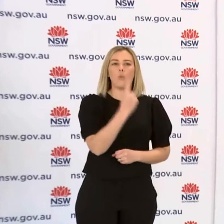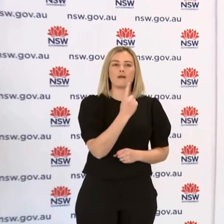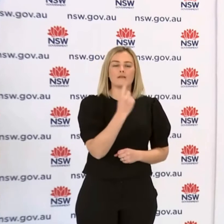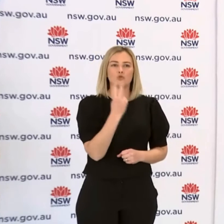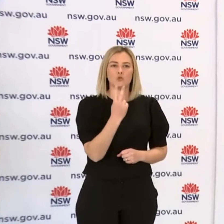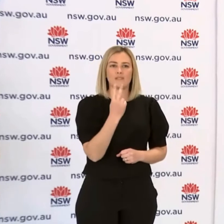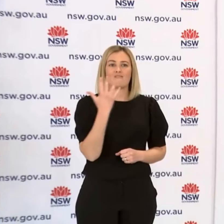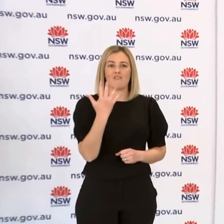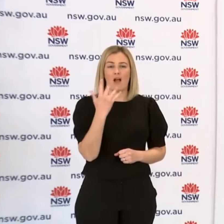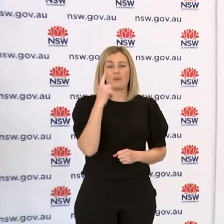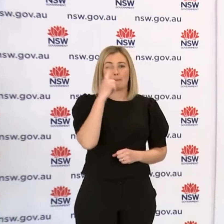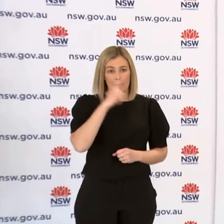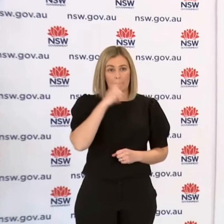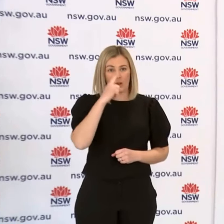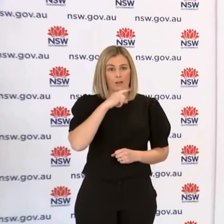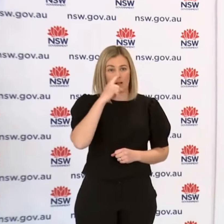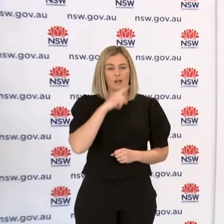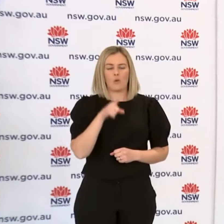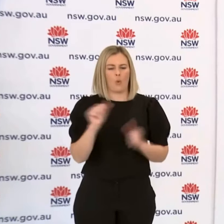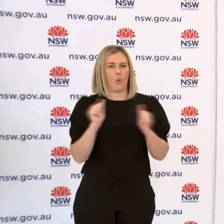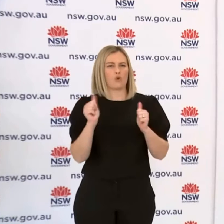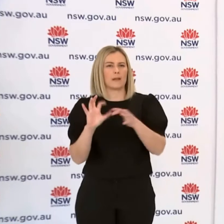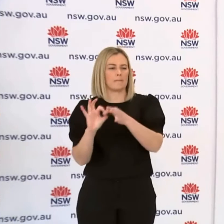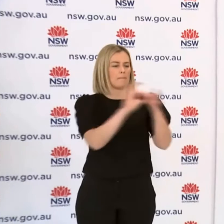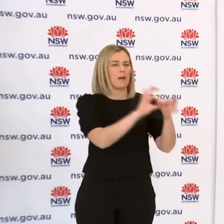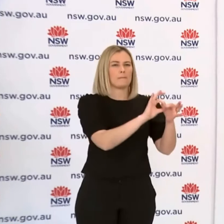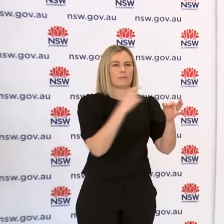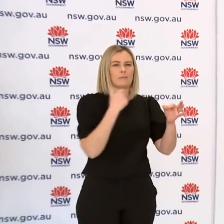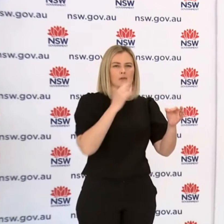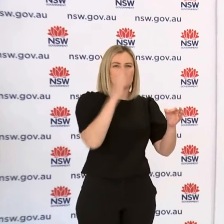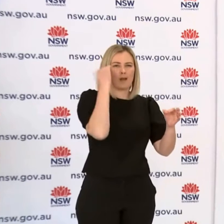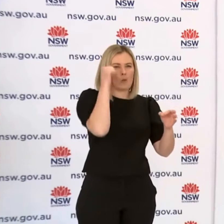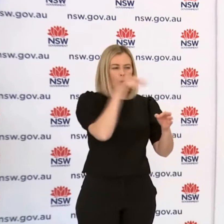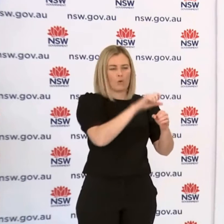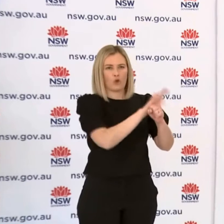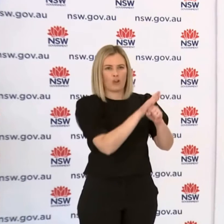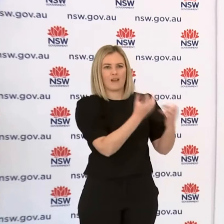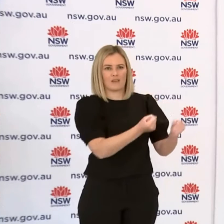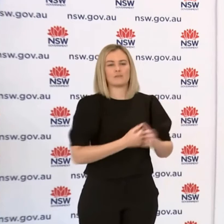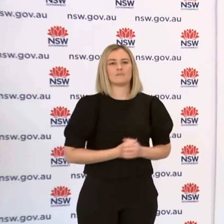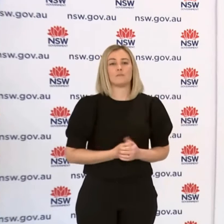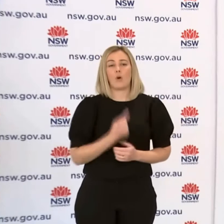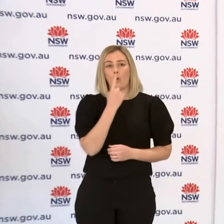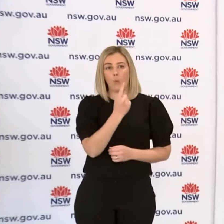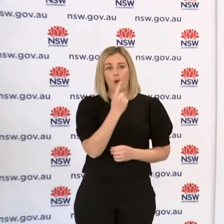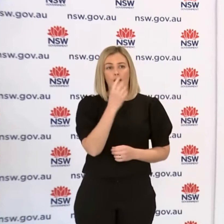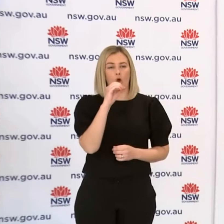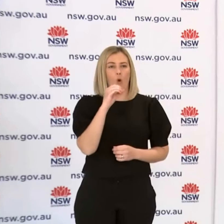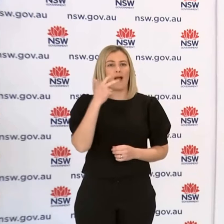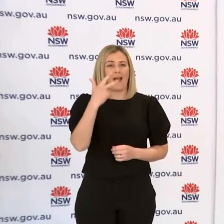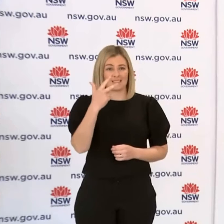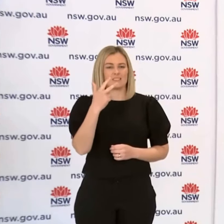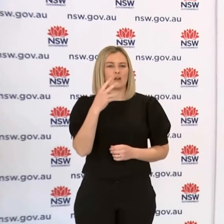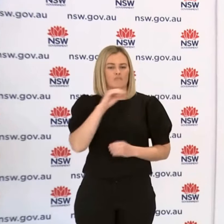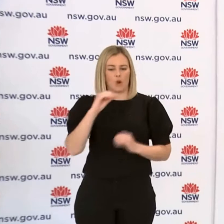125 have been identified already as linked to previous cases. 108 are contacts of households,